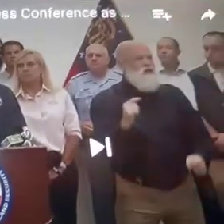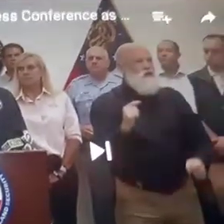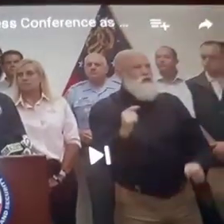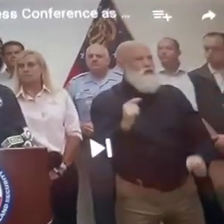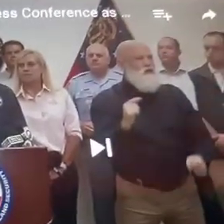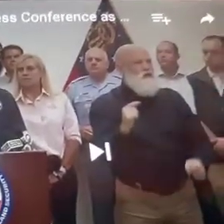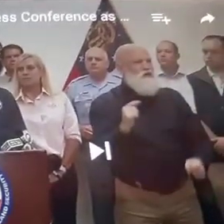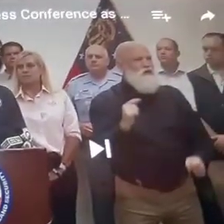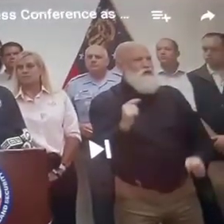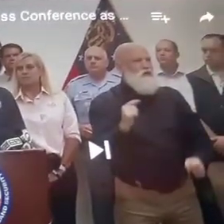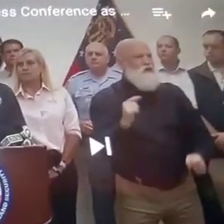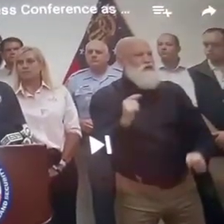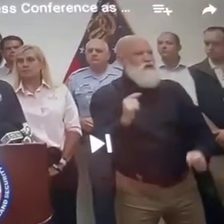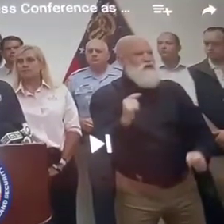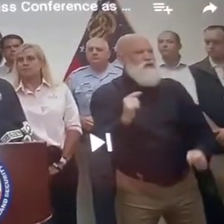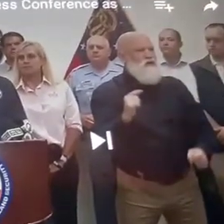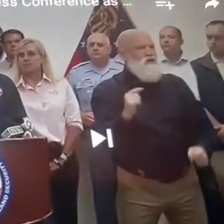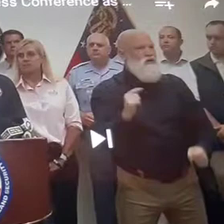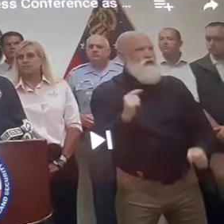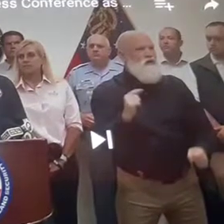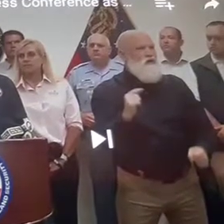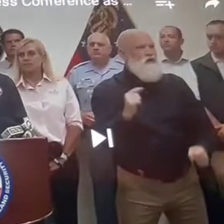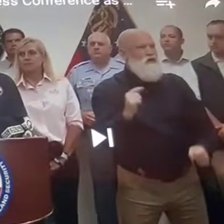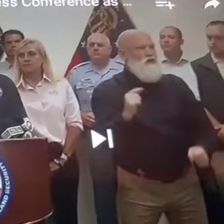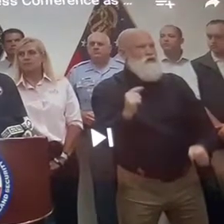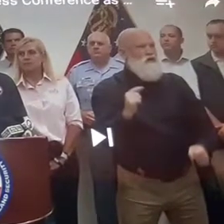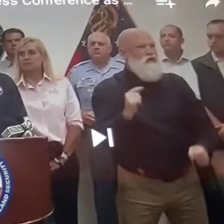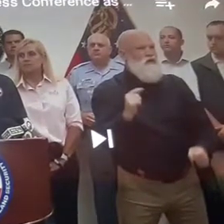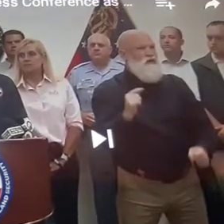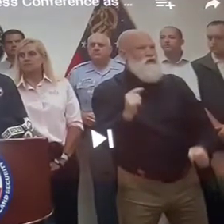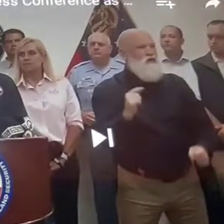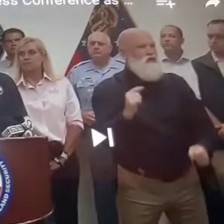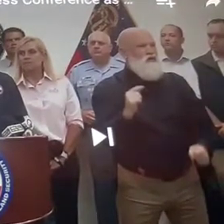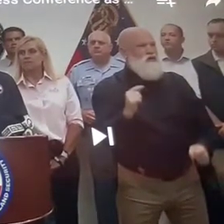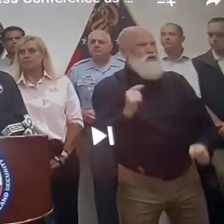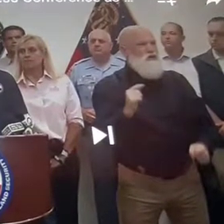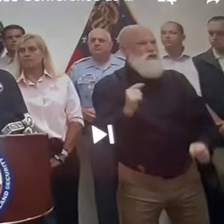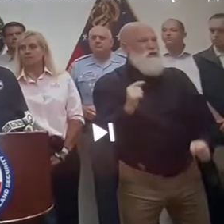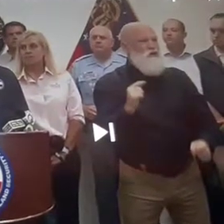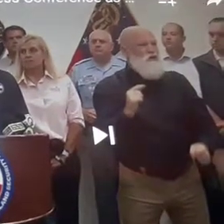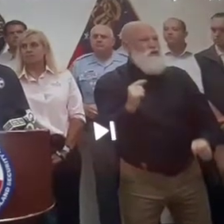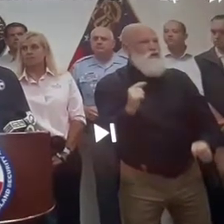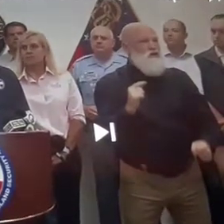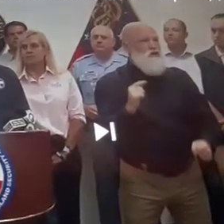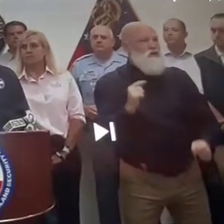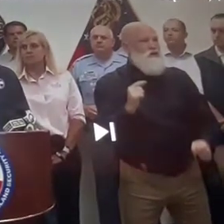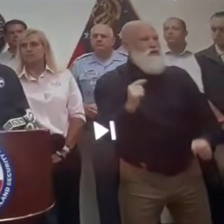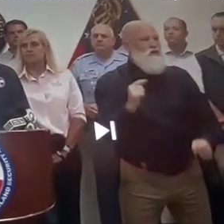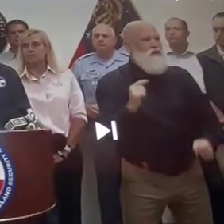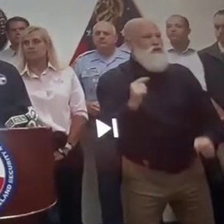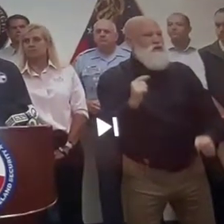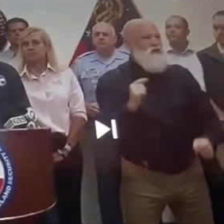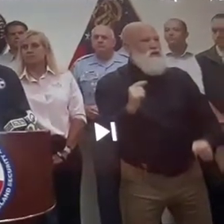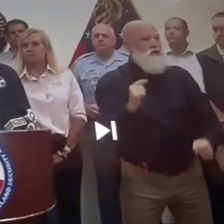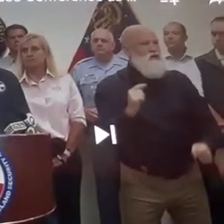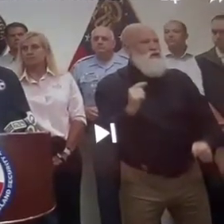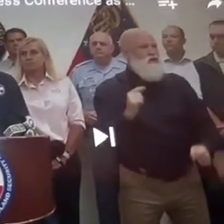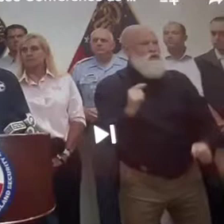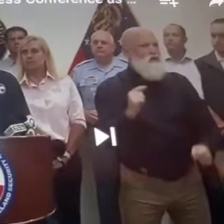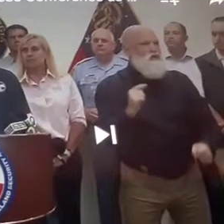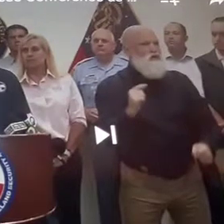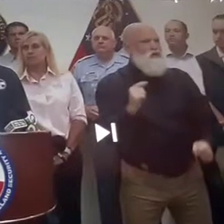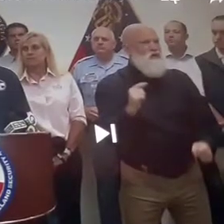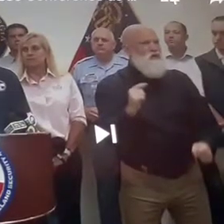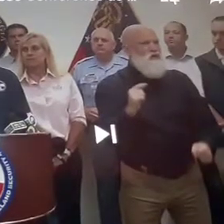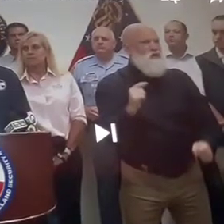Governor Kemp is back up at the podium, and he's given an update on some other things about response and signing an executive order